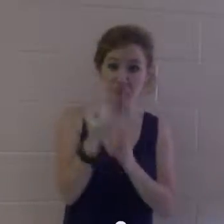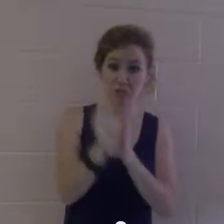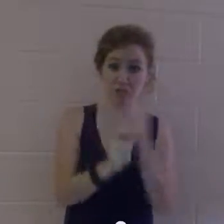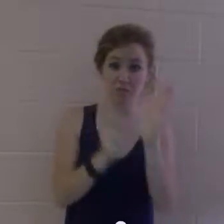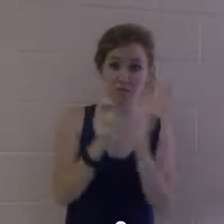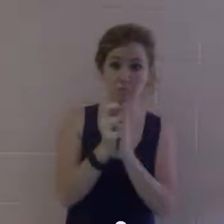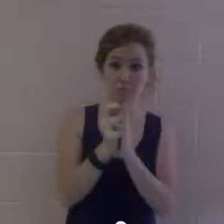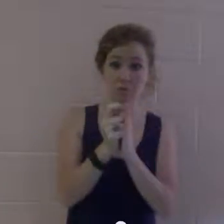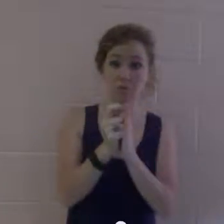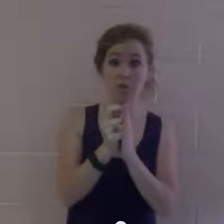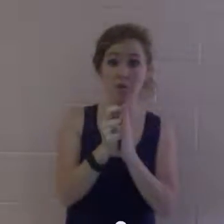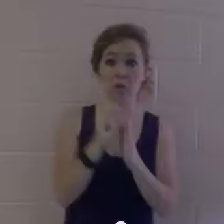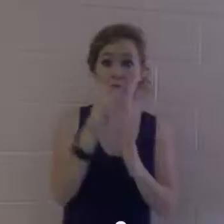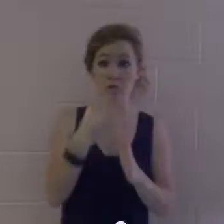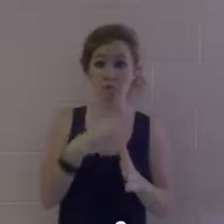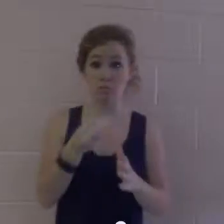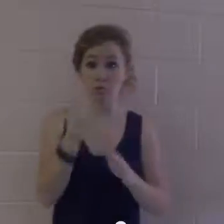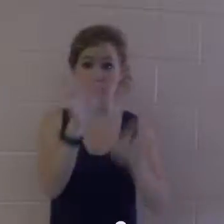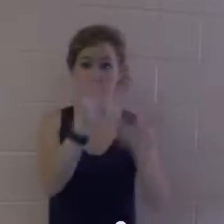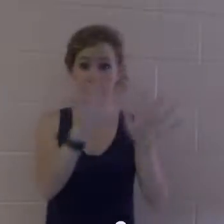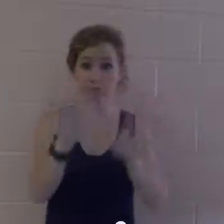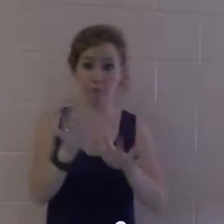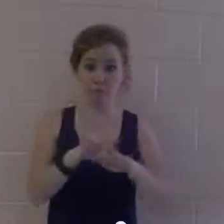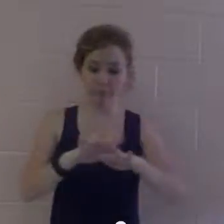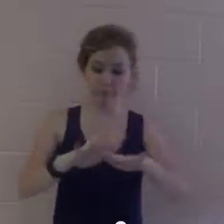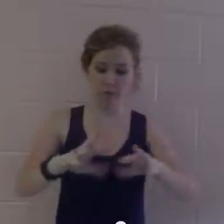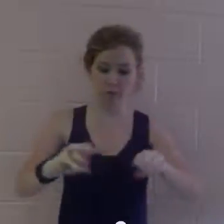is in Alaska in springtime.